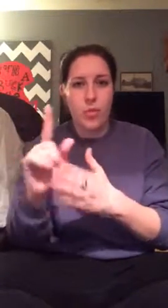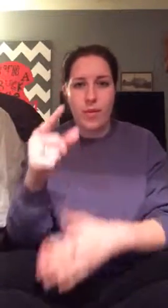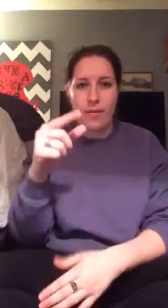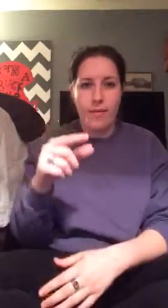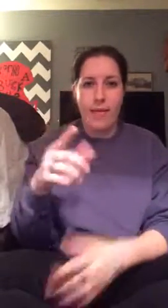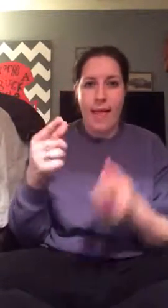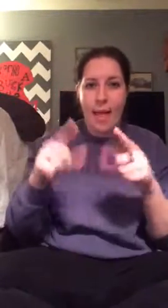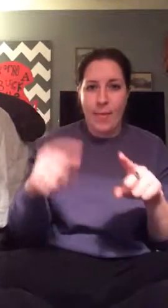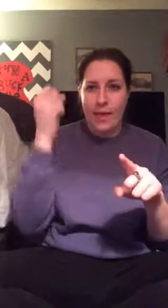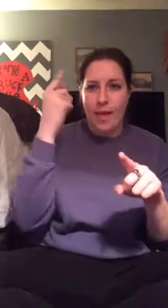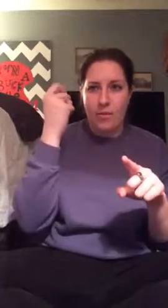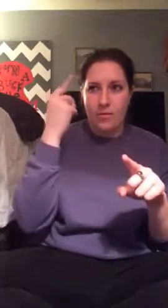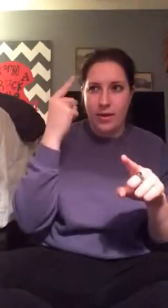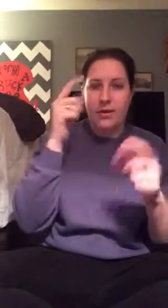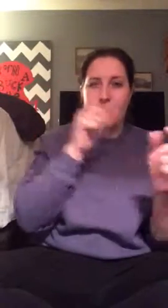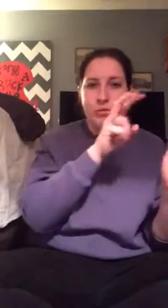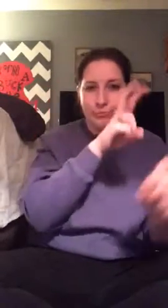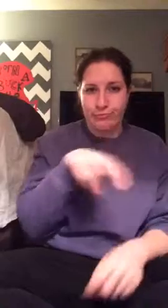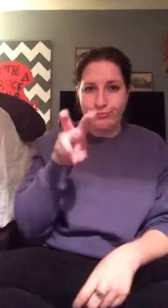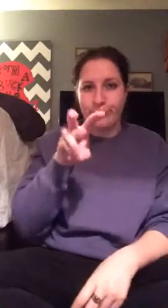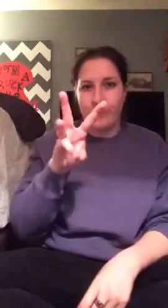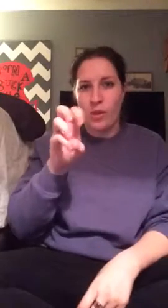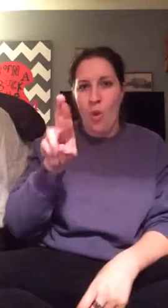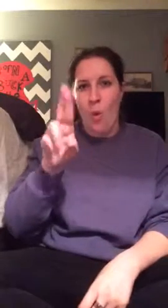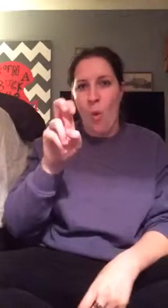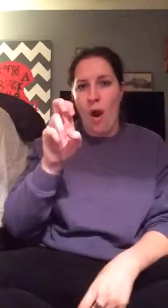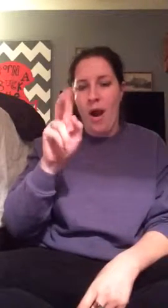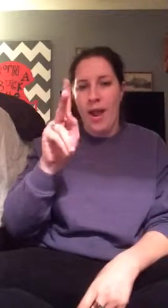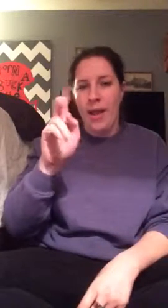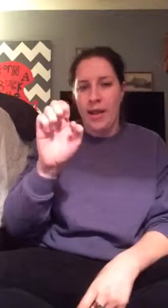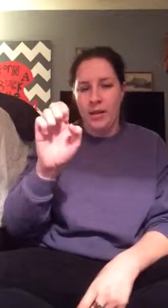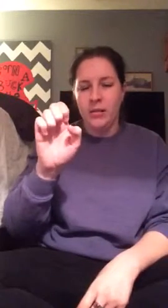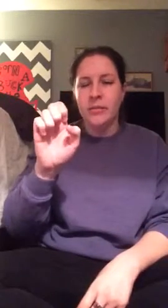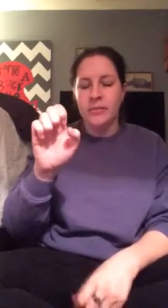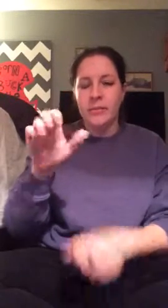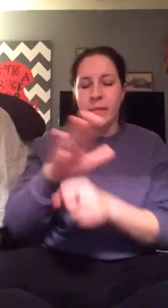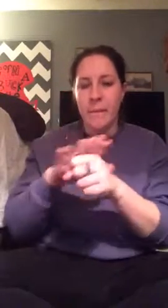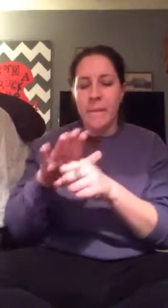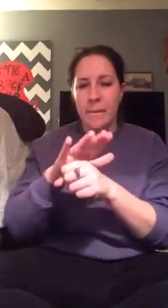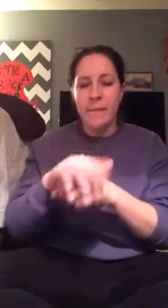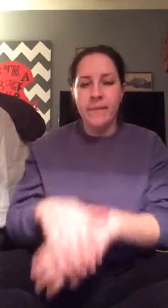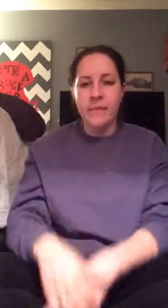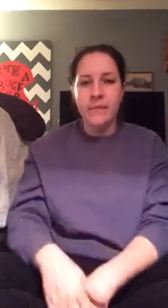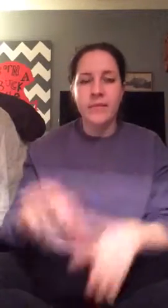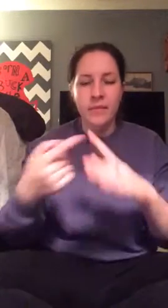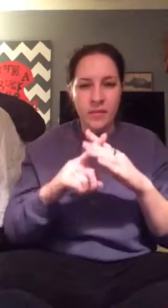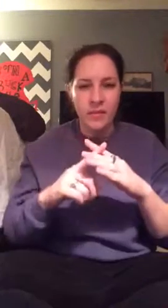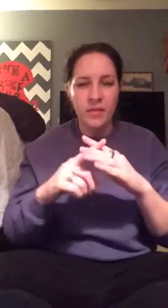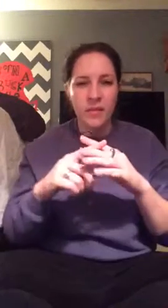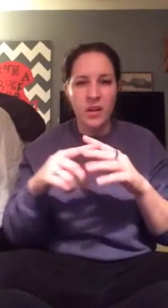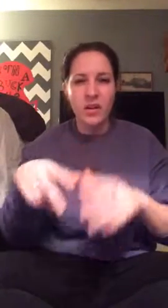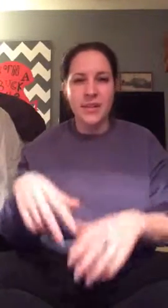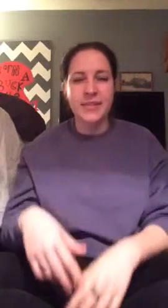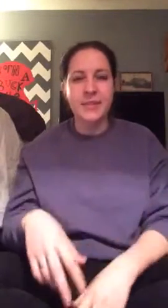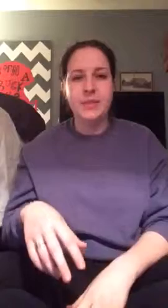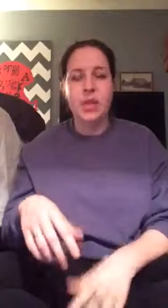if it's linguistic stimuli. Okay? And then Wernicke's area starts recognizing the grapheme, phoneme aspects, the